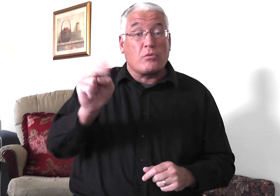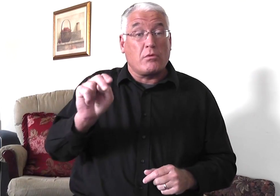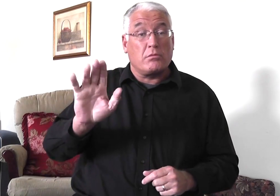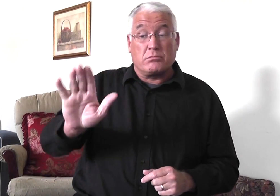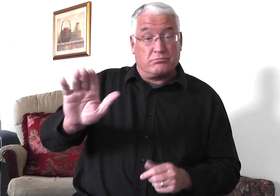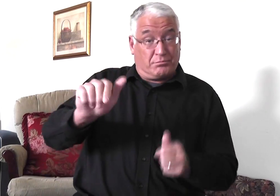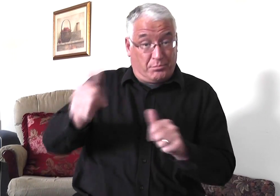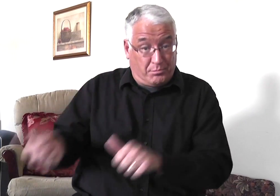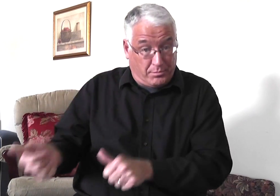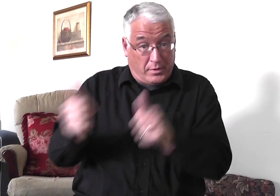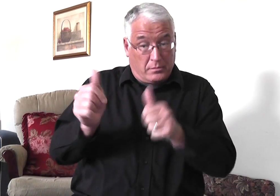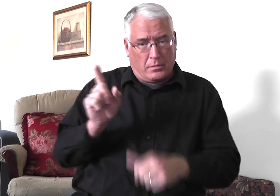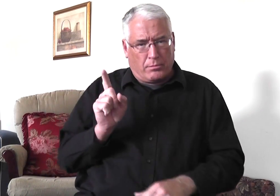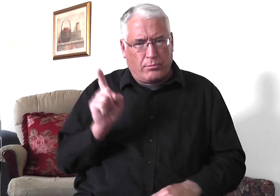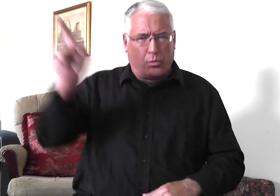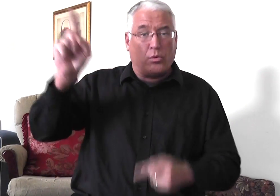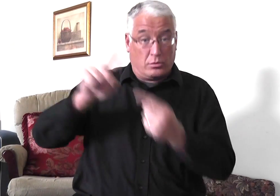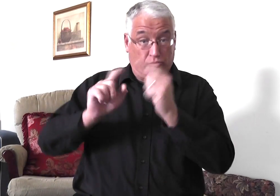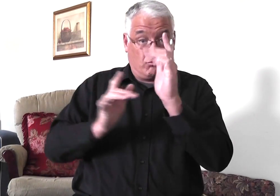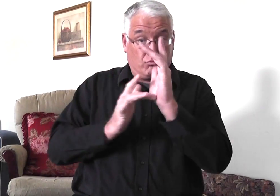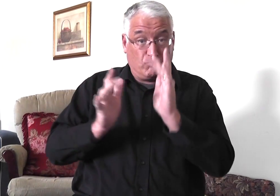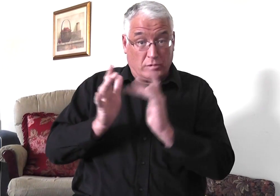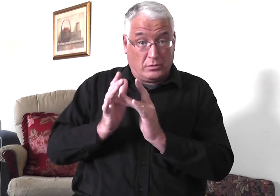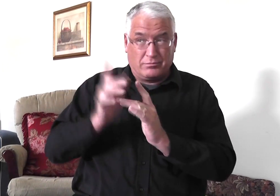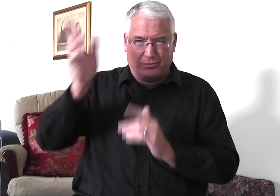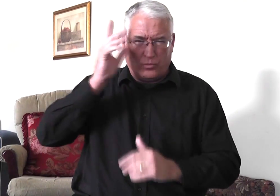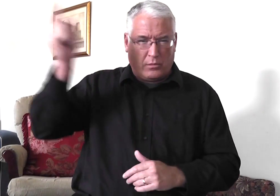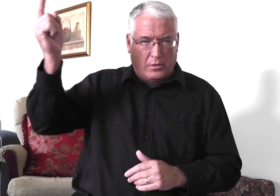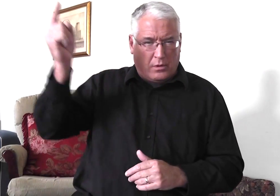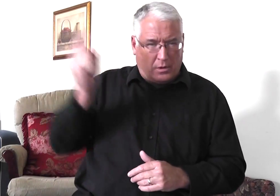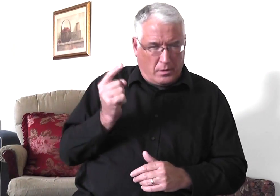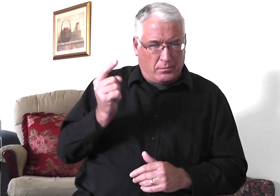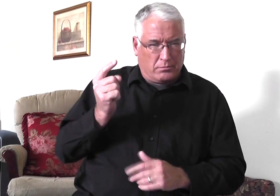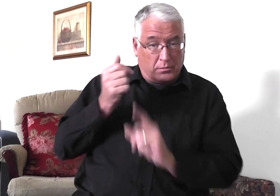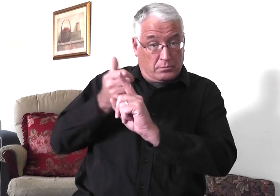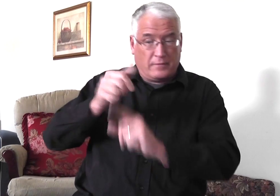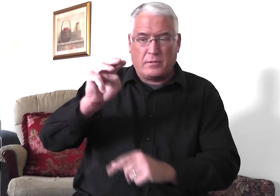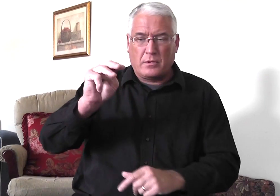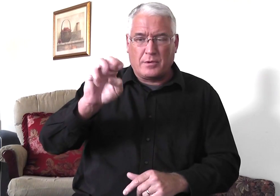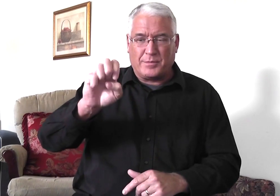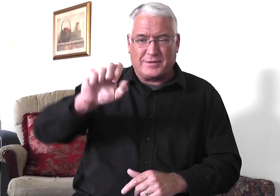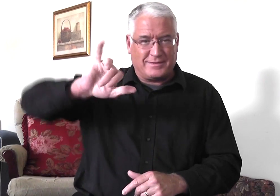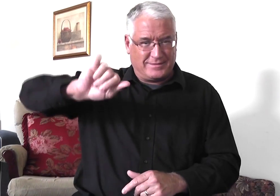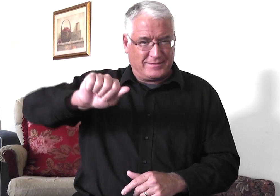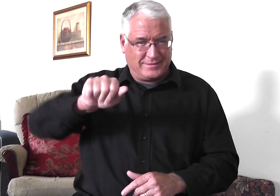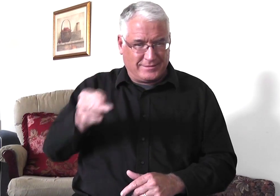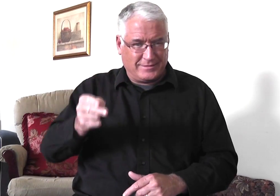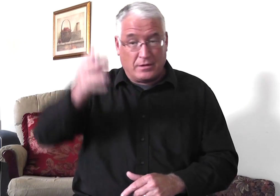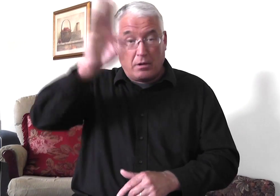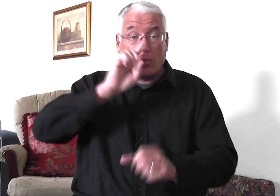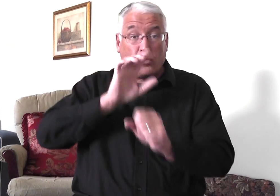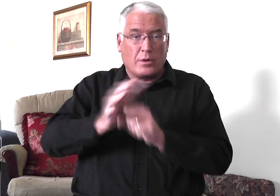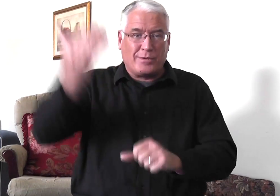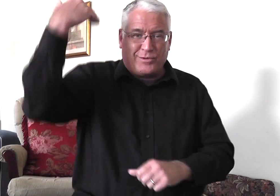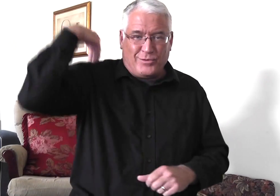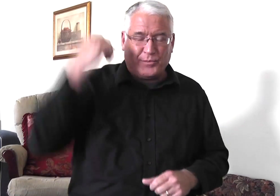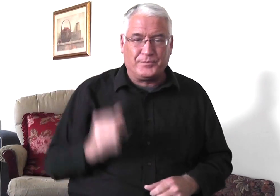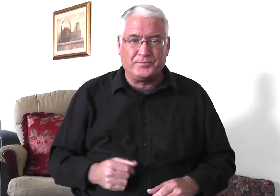of their sins. John, baptism, pointed to Jesus who would come to earth. He was the